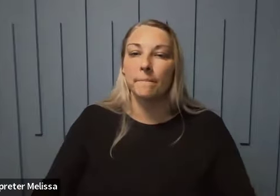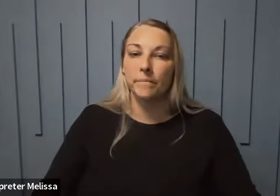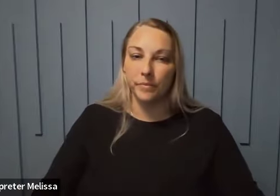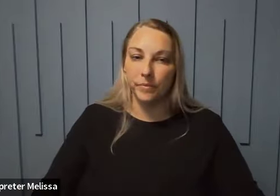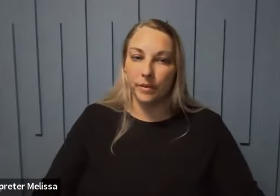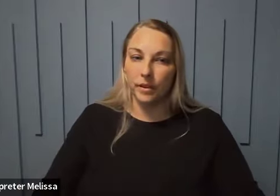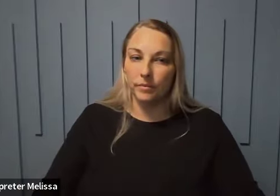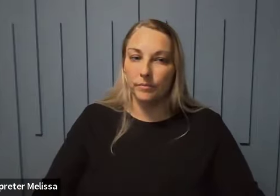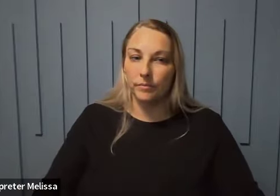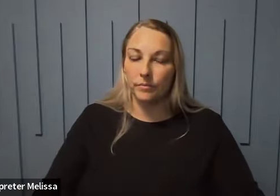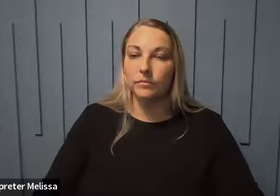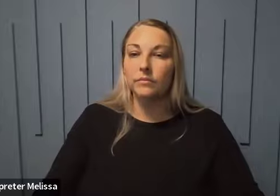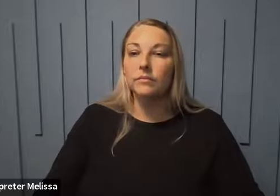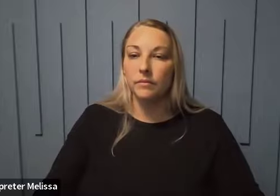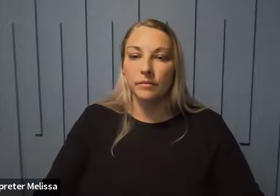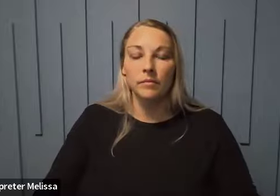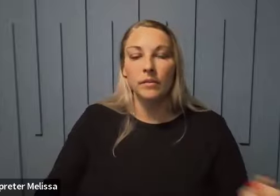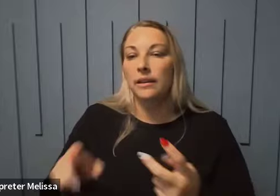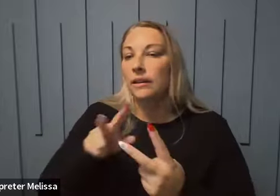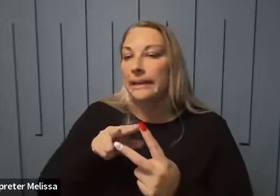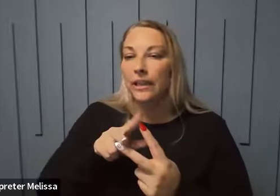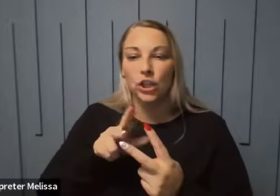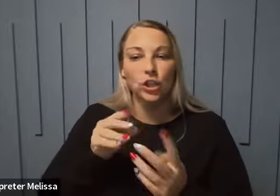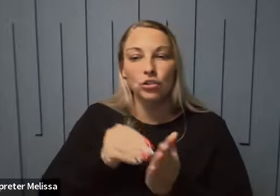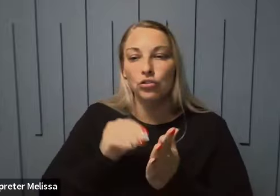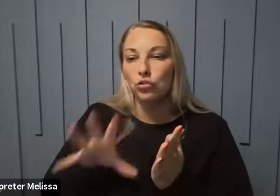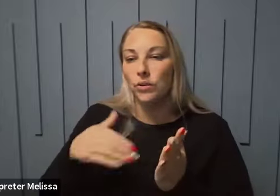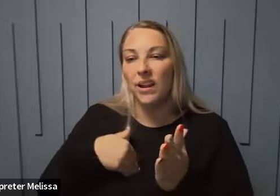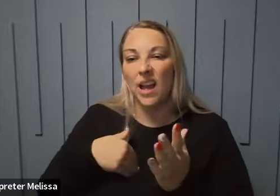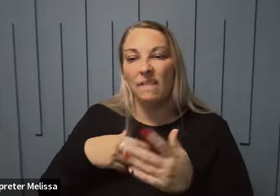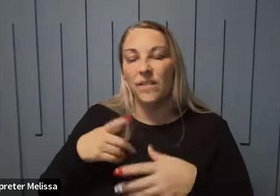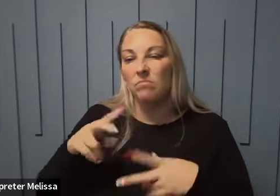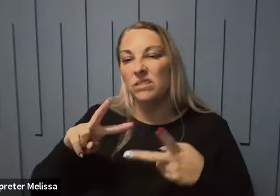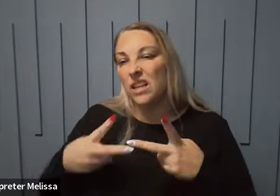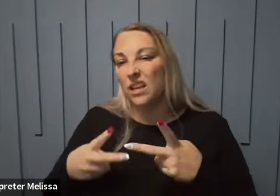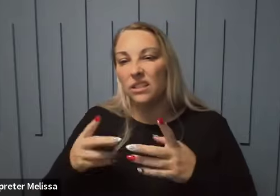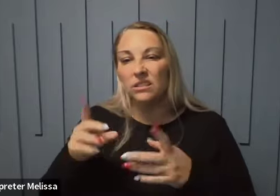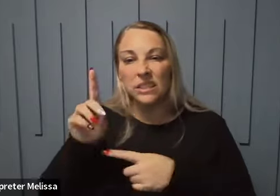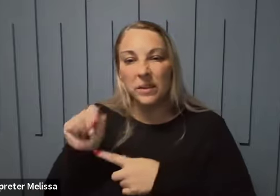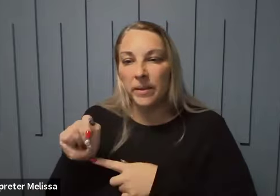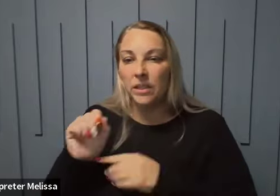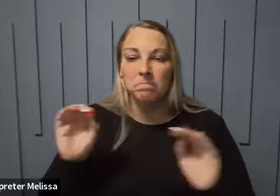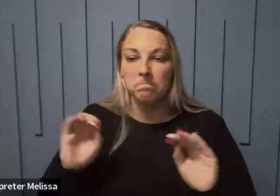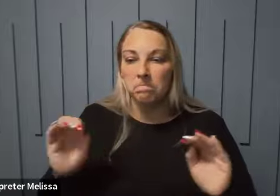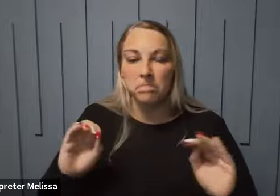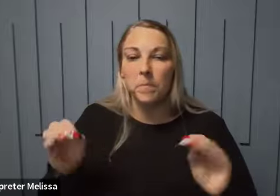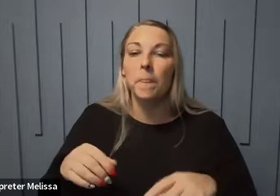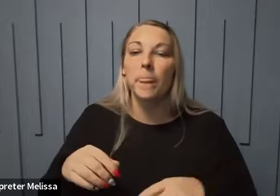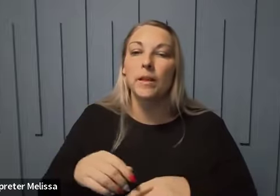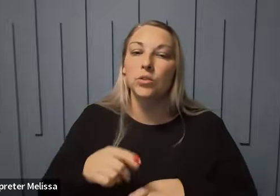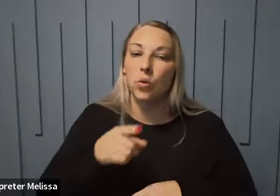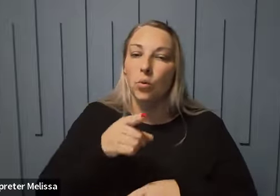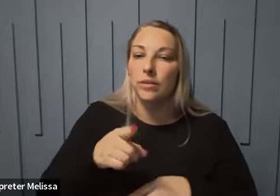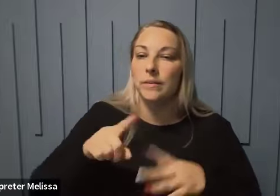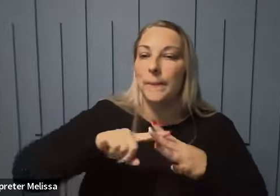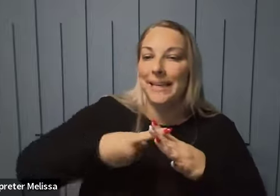any secondary disabilities. So this was from the start of when Cued American English was first incorporated into their educational